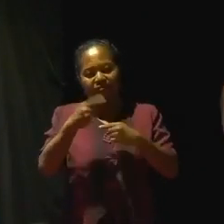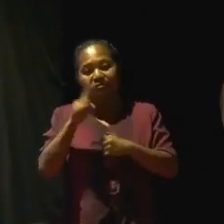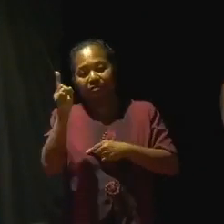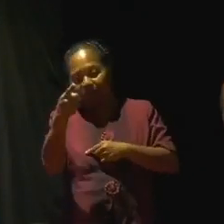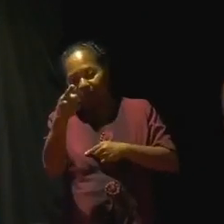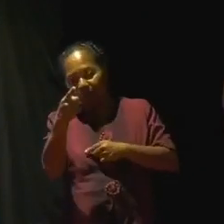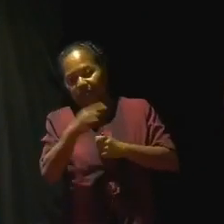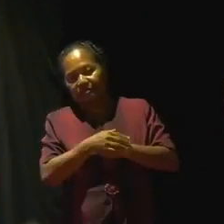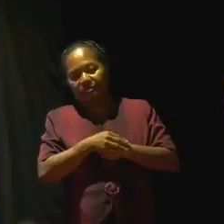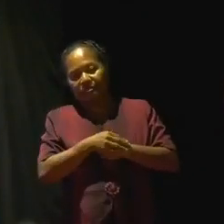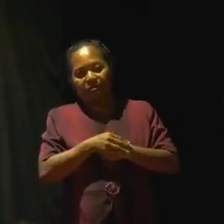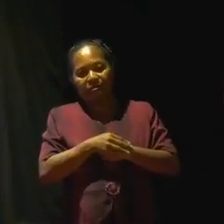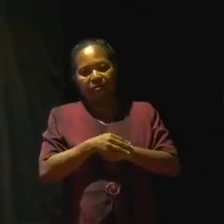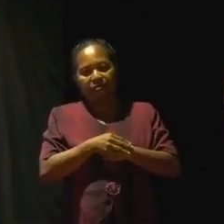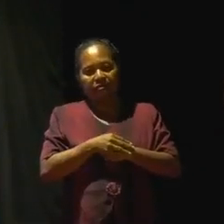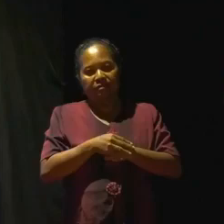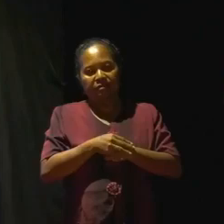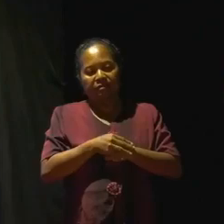is,